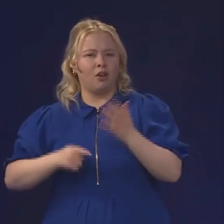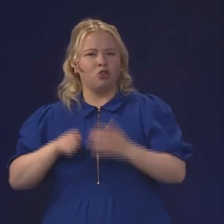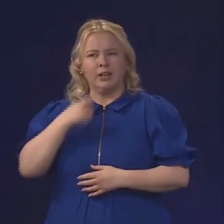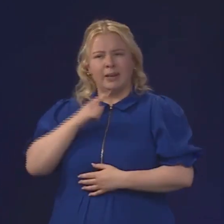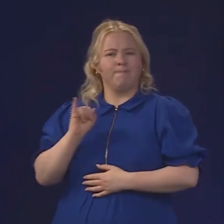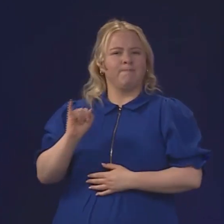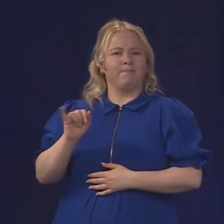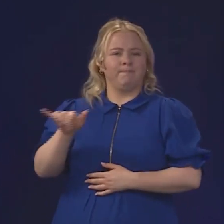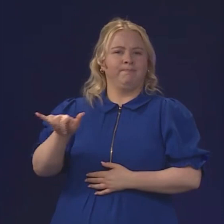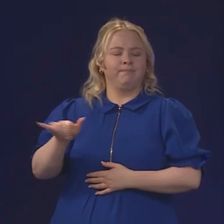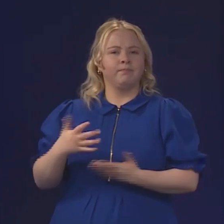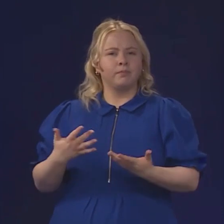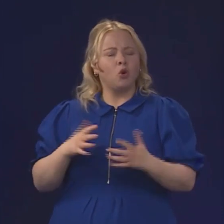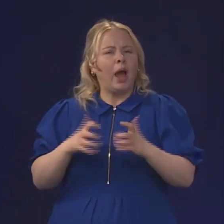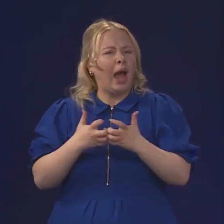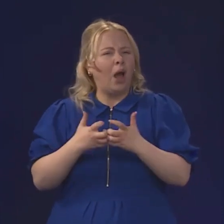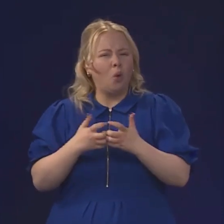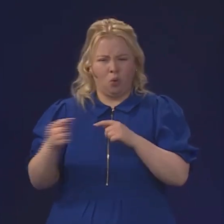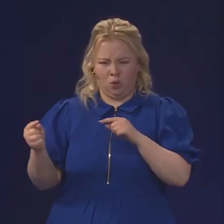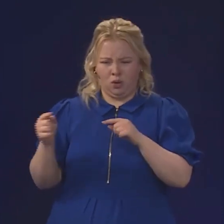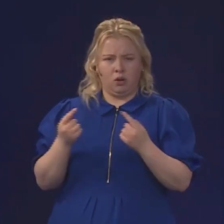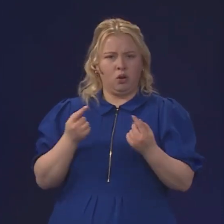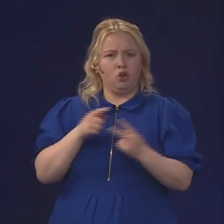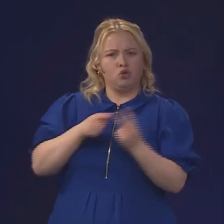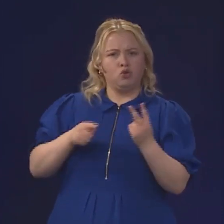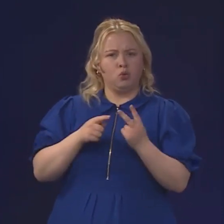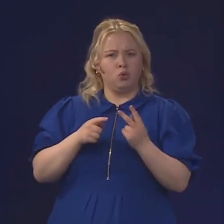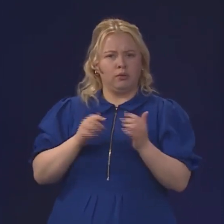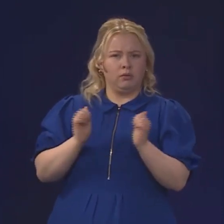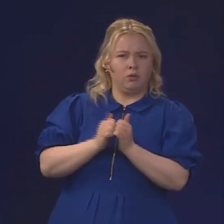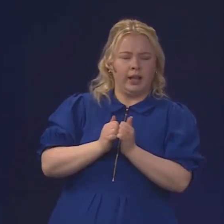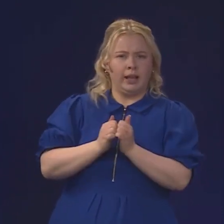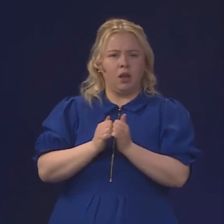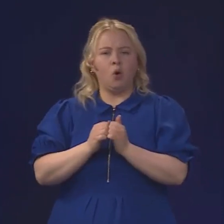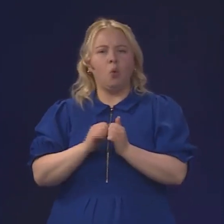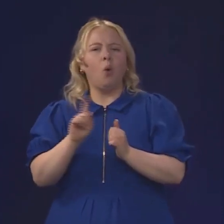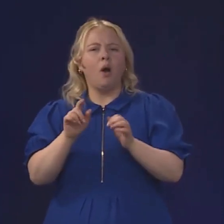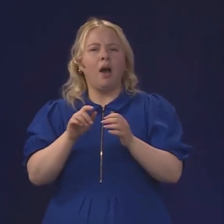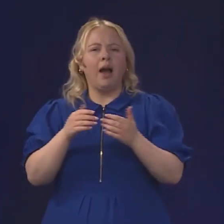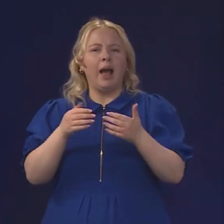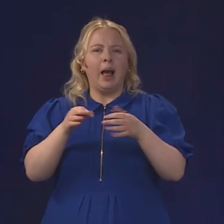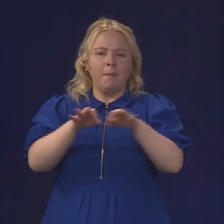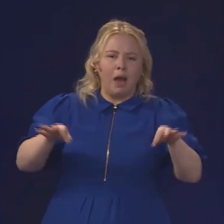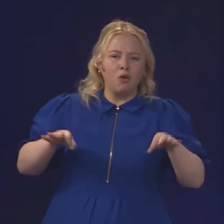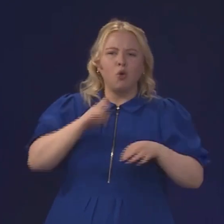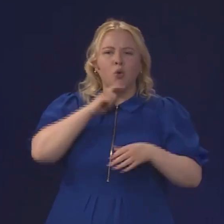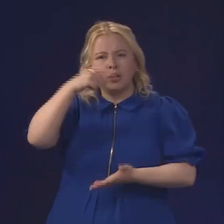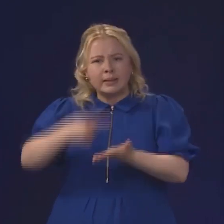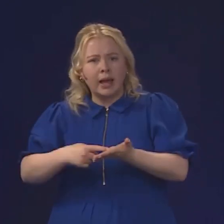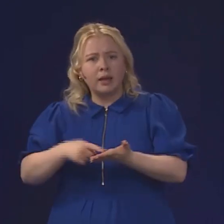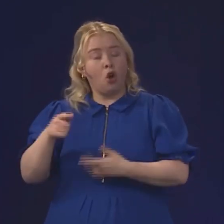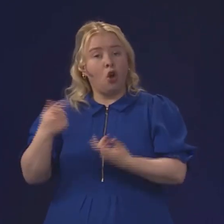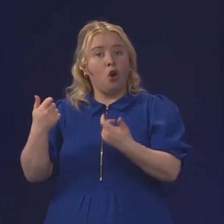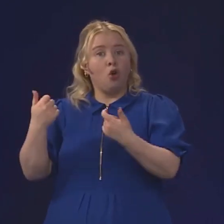do you square those two things? Because what is the barrier and who decides? Is it a rape conviction? Is